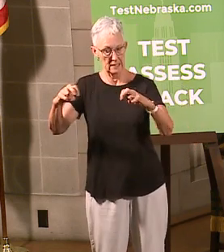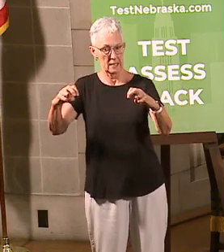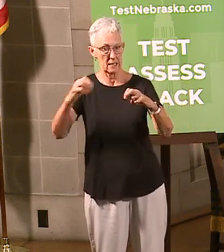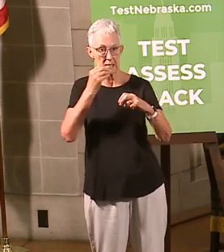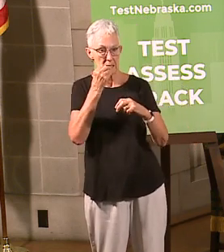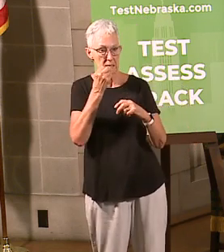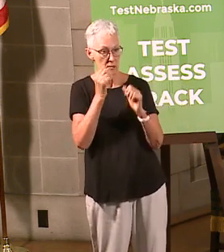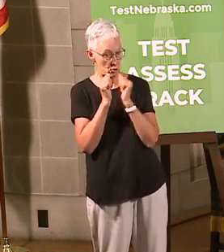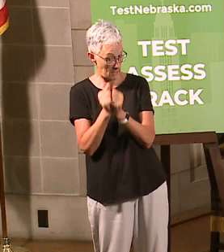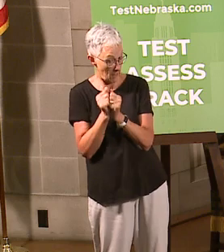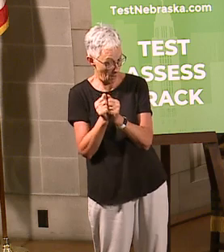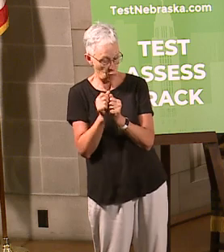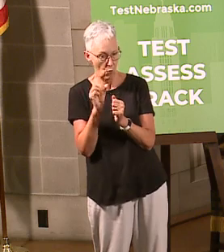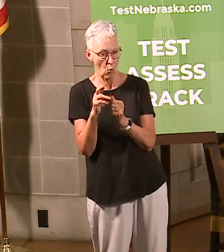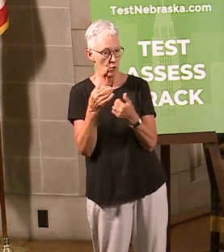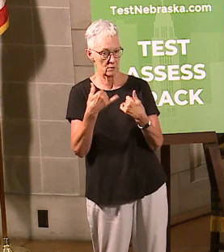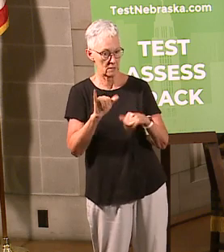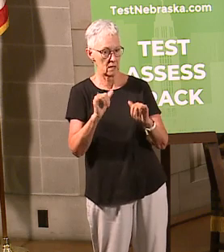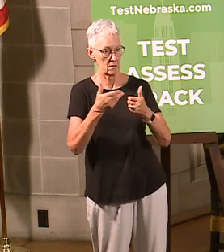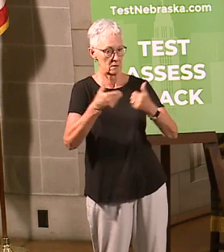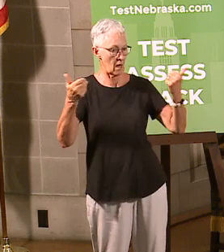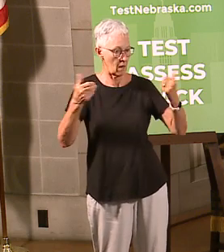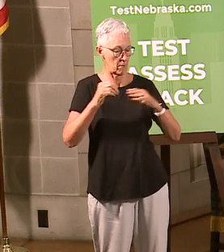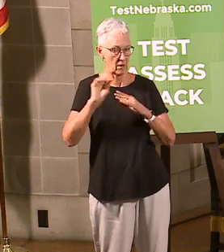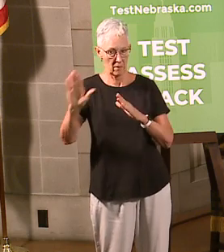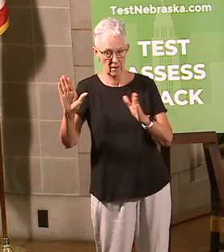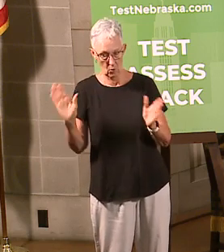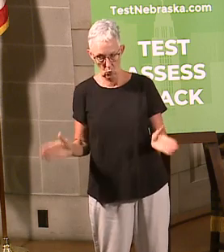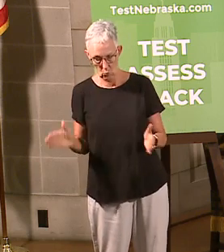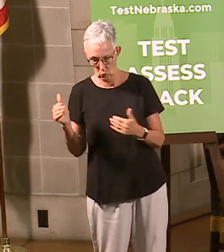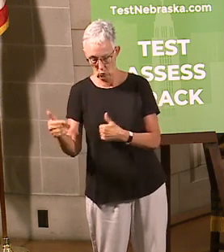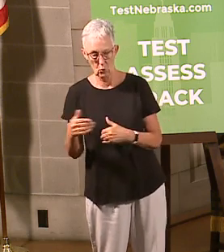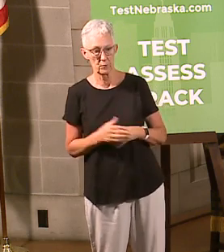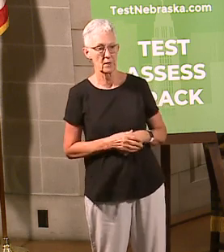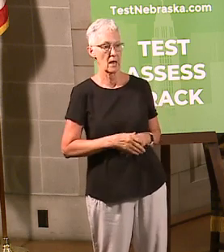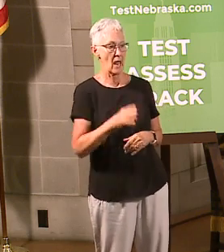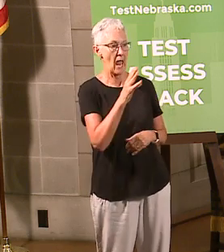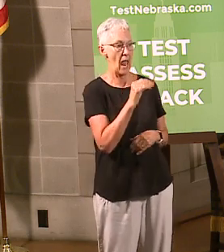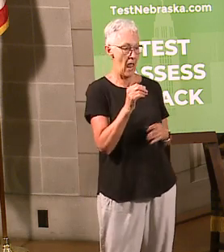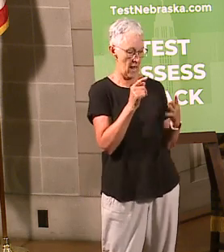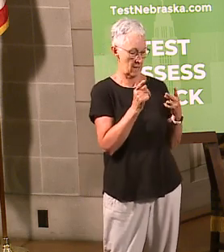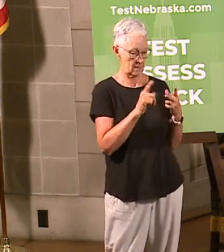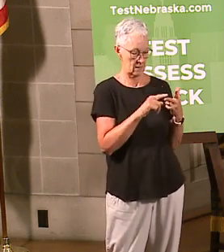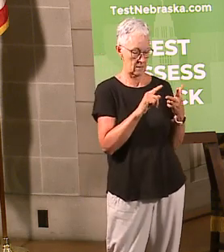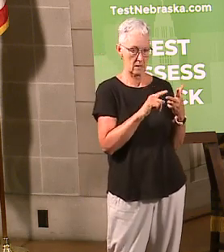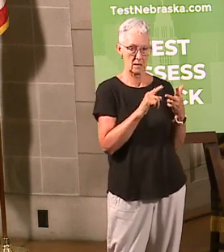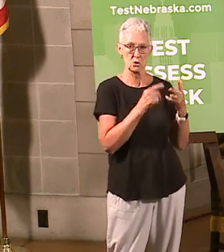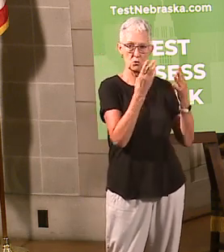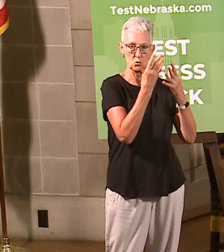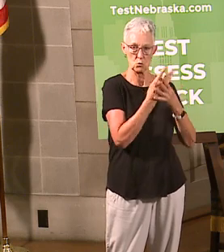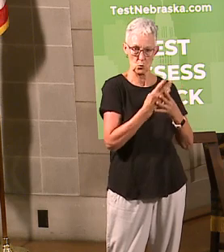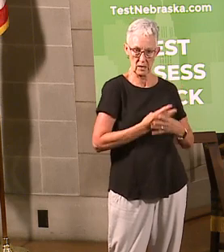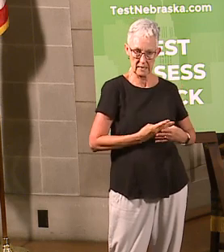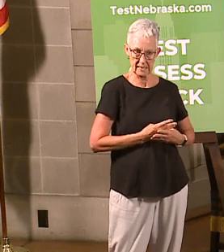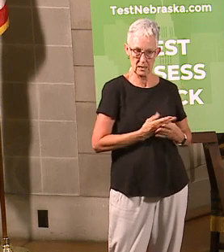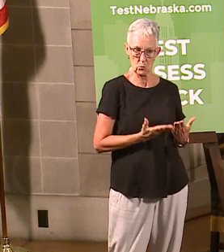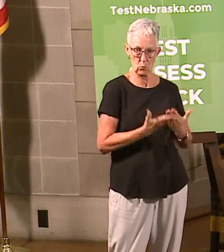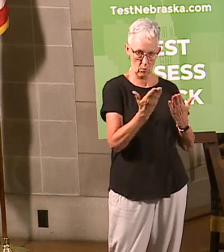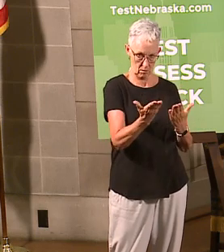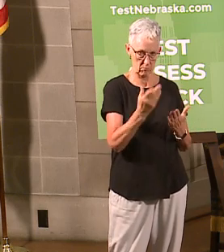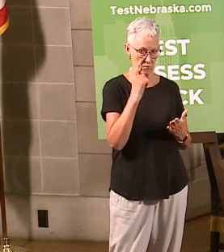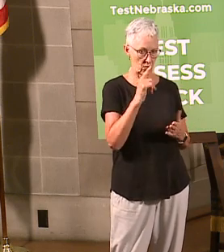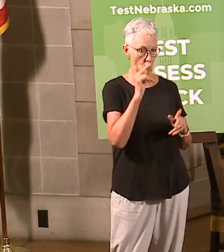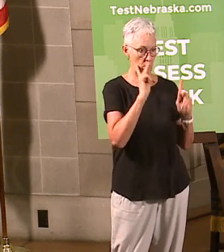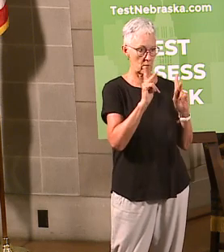included in the guidance include screening for residents, staff, and other persons who enter the facility, the use